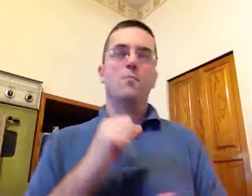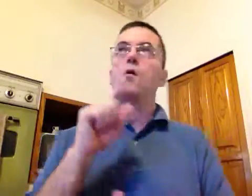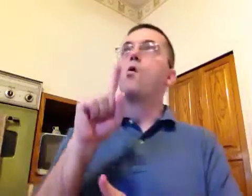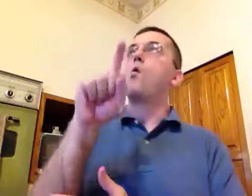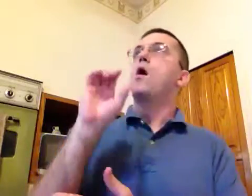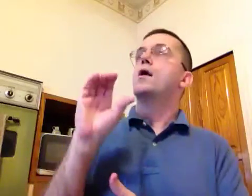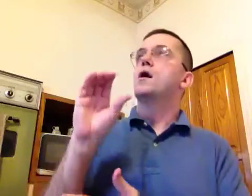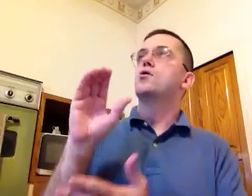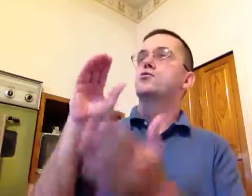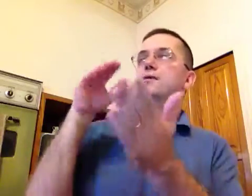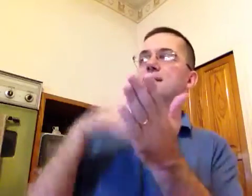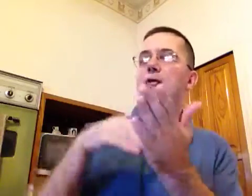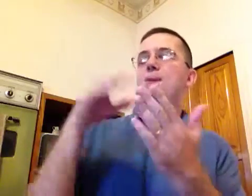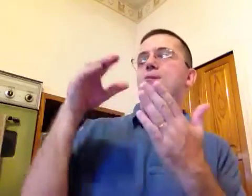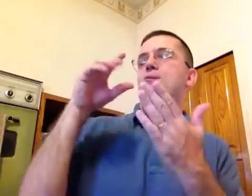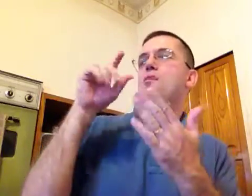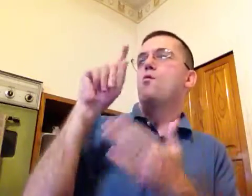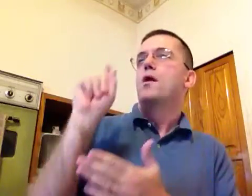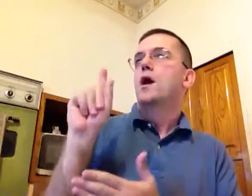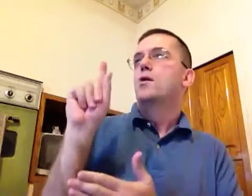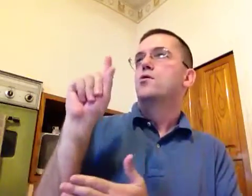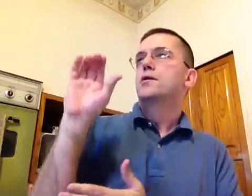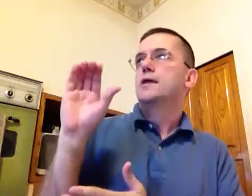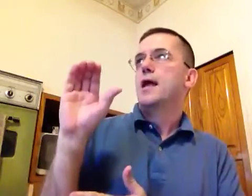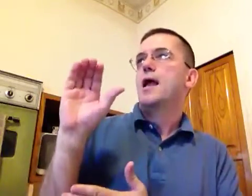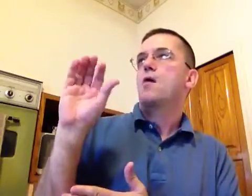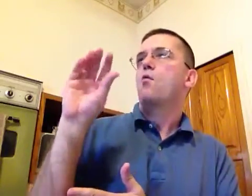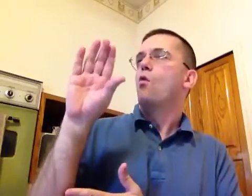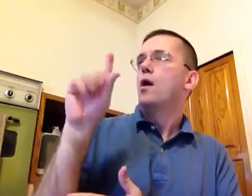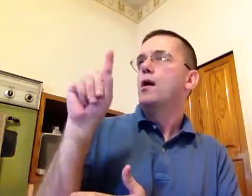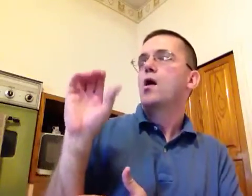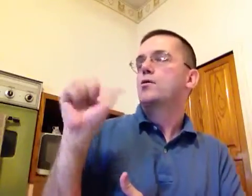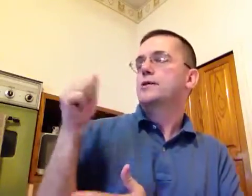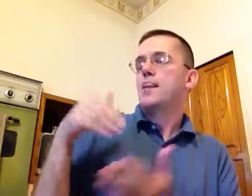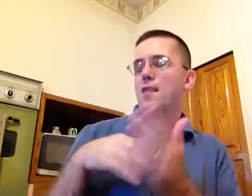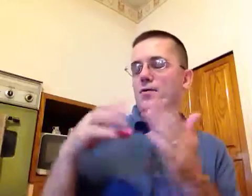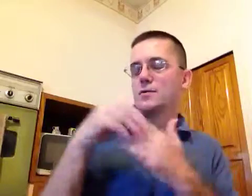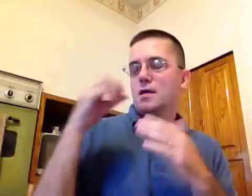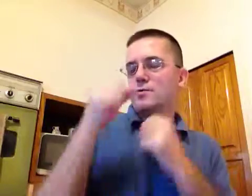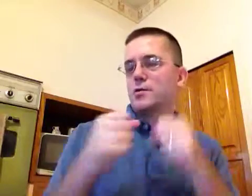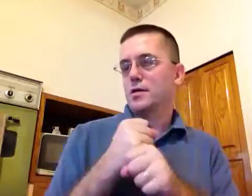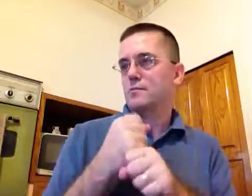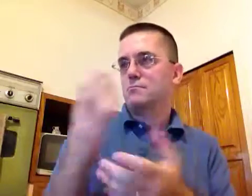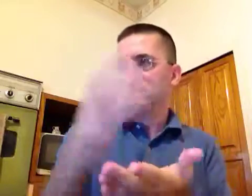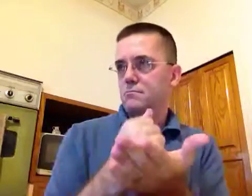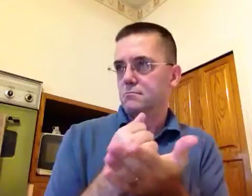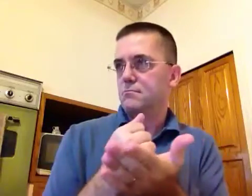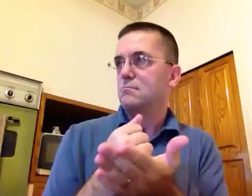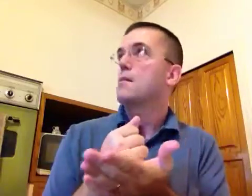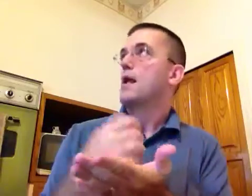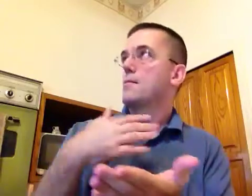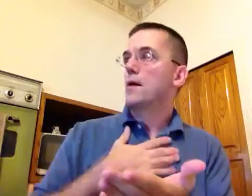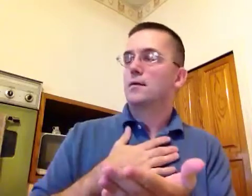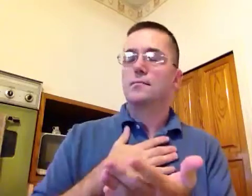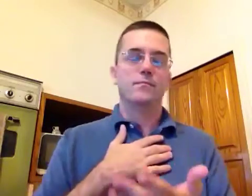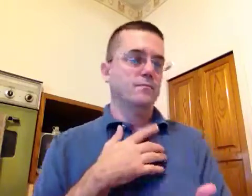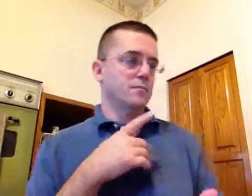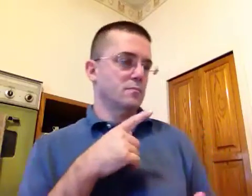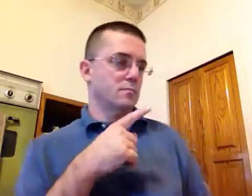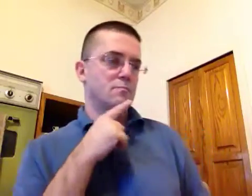for toys is not really toys. It's more the one you're talking about. Is more all of your vehicles added together. There you go. Should not be more